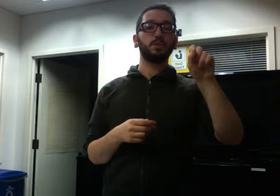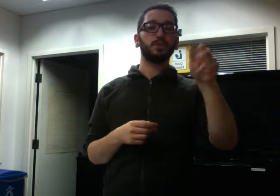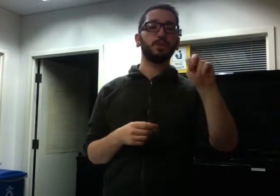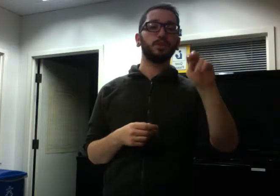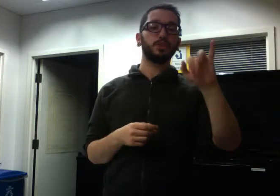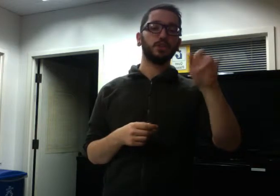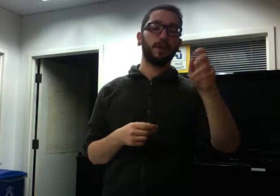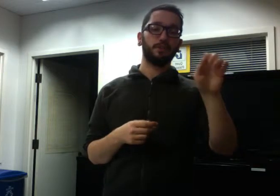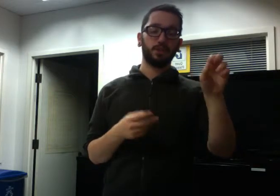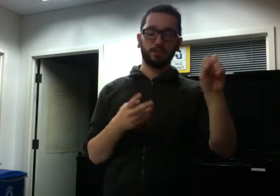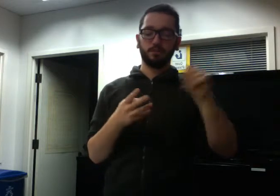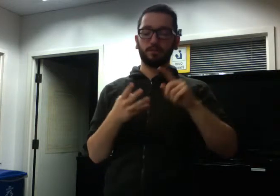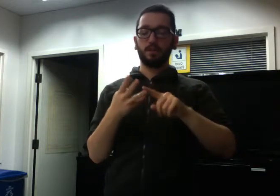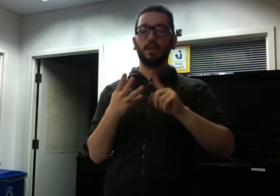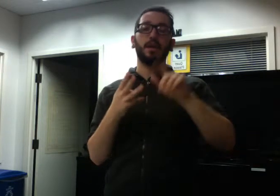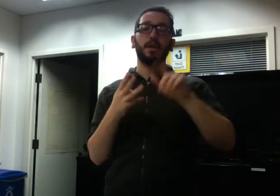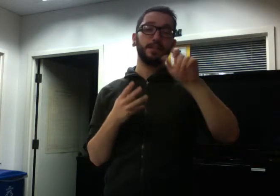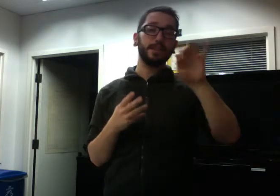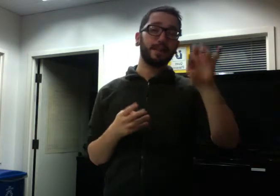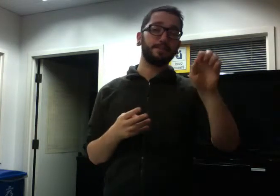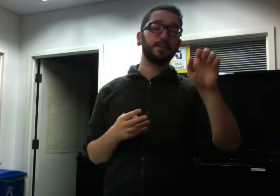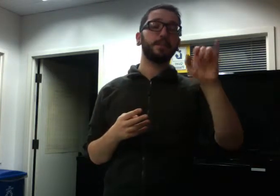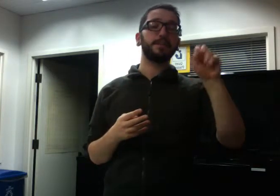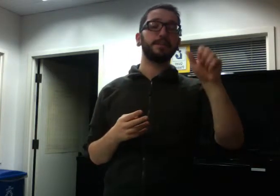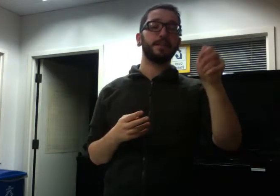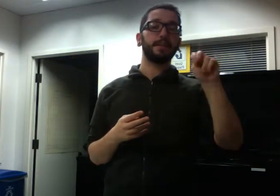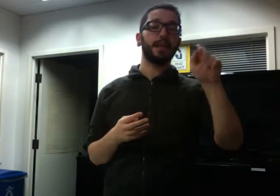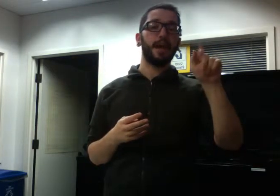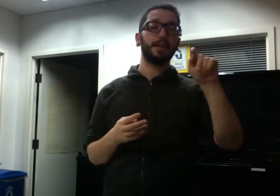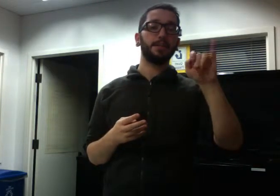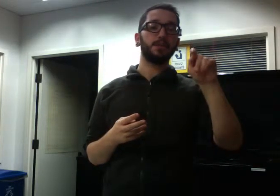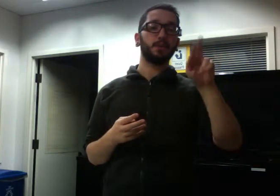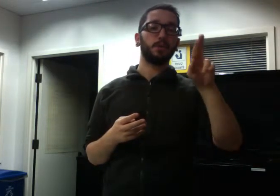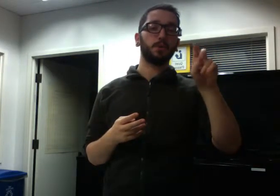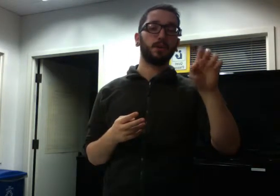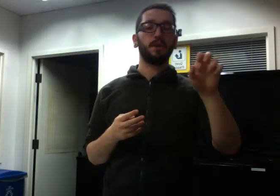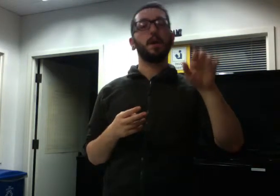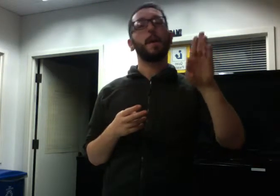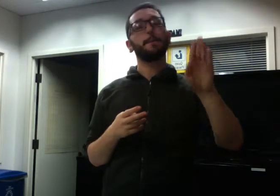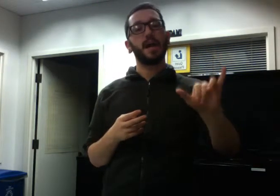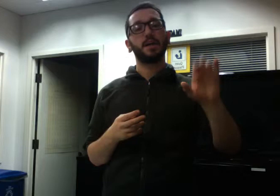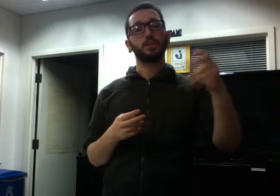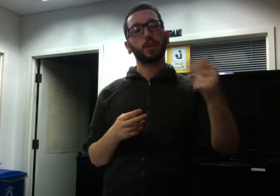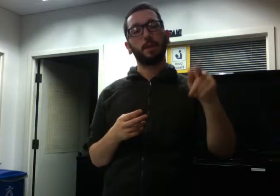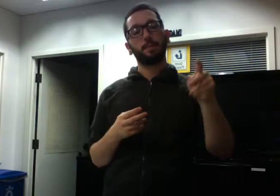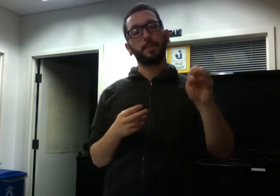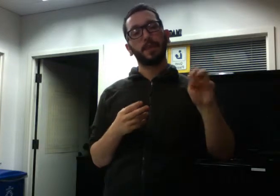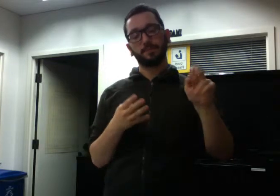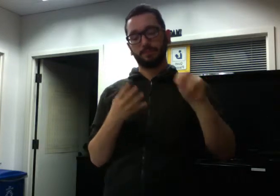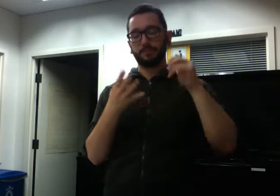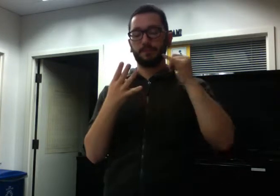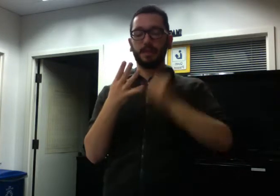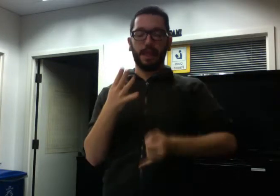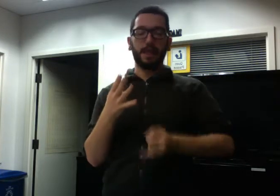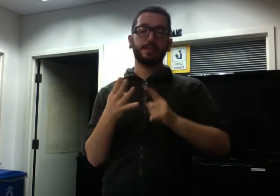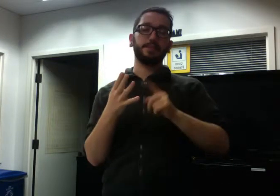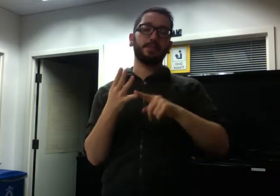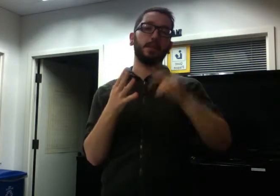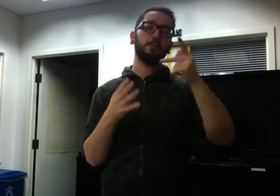by Elwood N. Chapman, and finally, Peace, Love, and Healing by Dr. Bernie